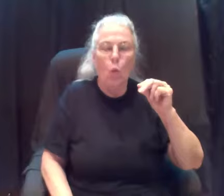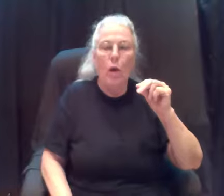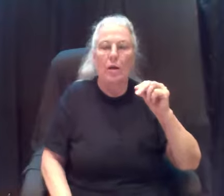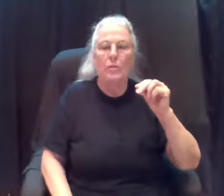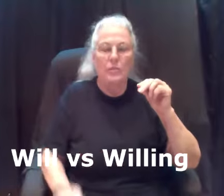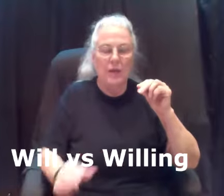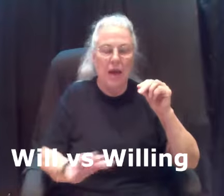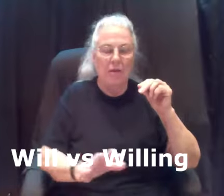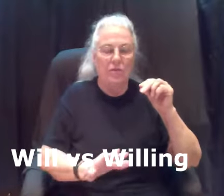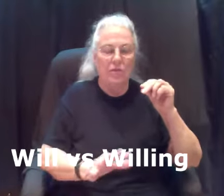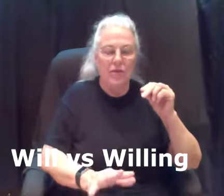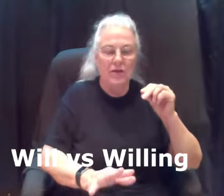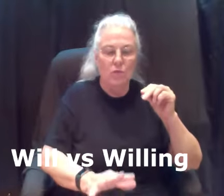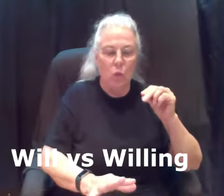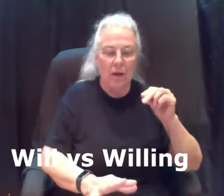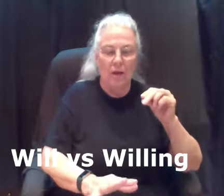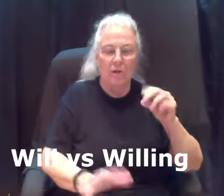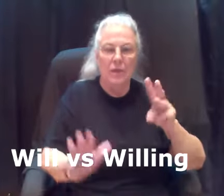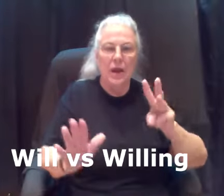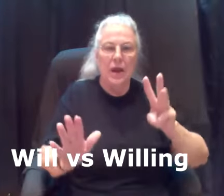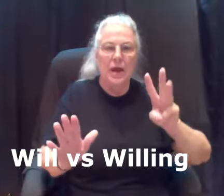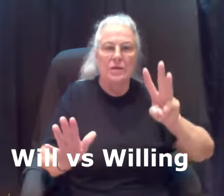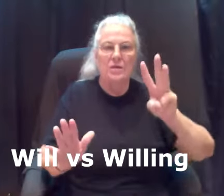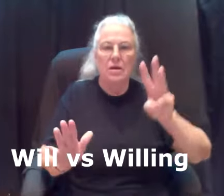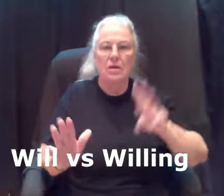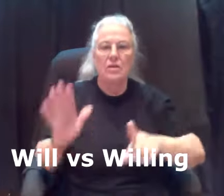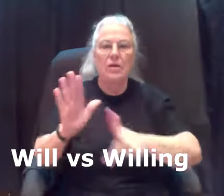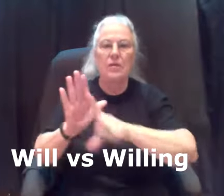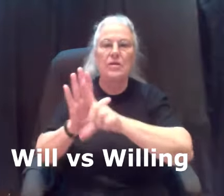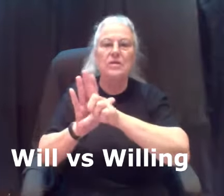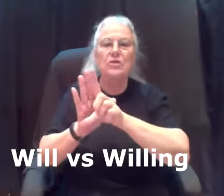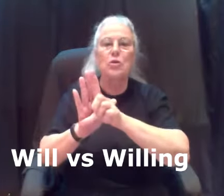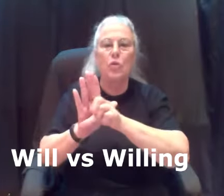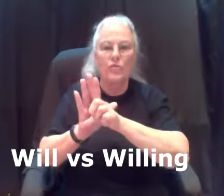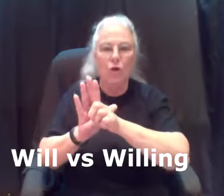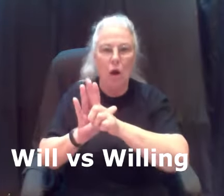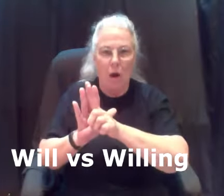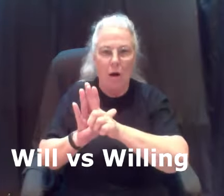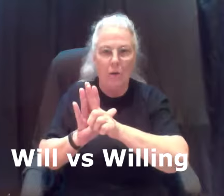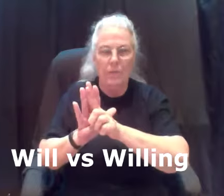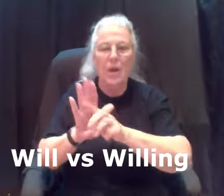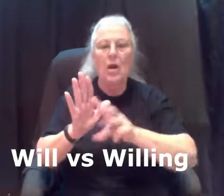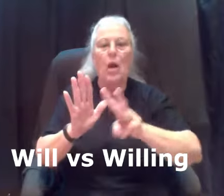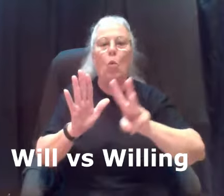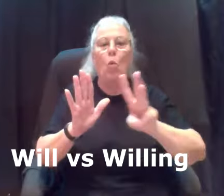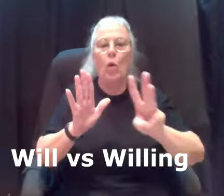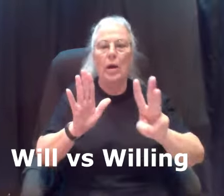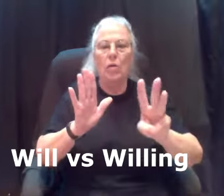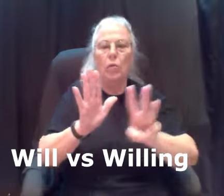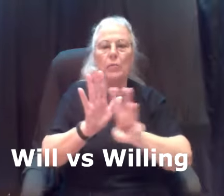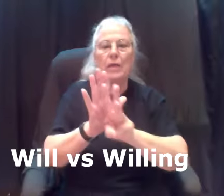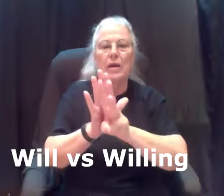Will. Now, this will is, this is the word for law. Will would be